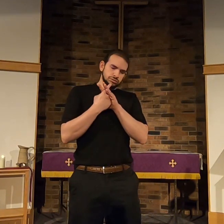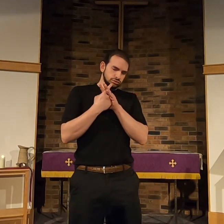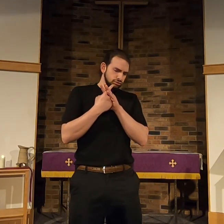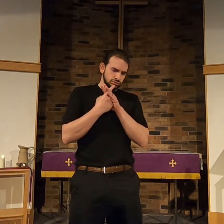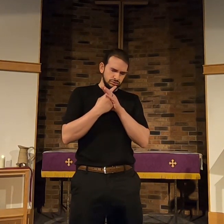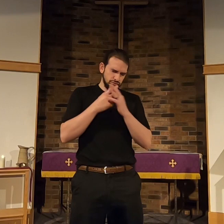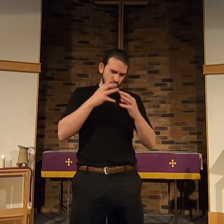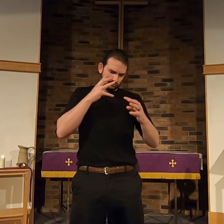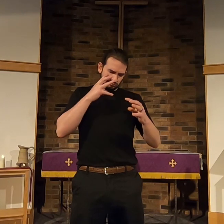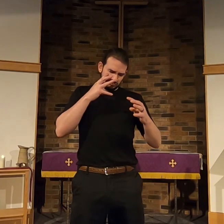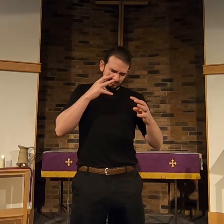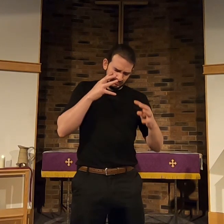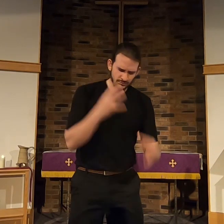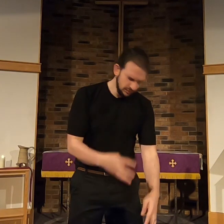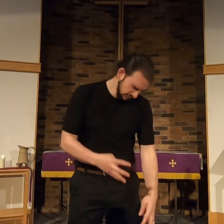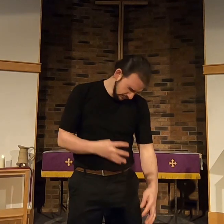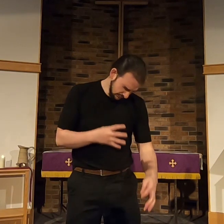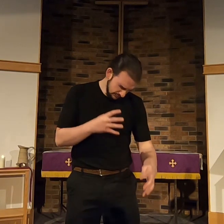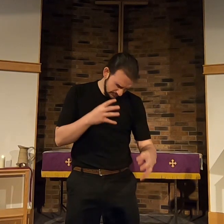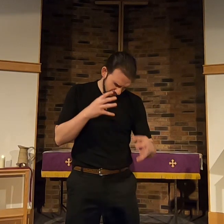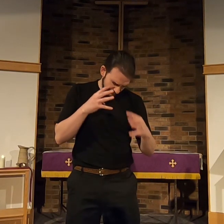So Peter started crying.